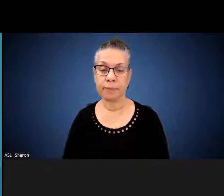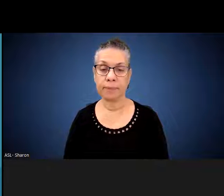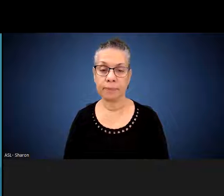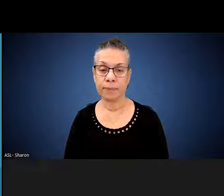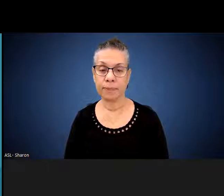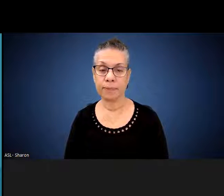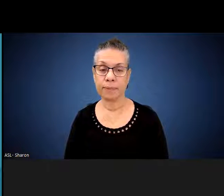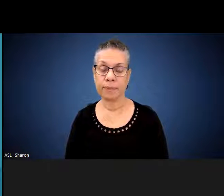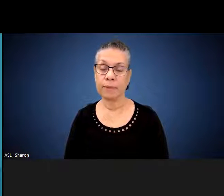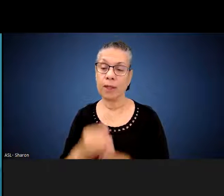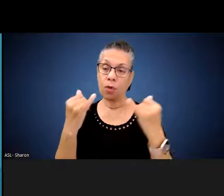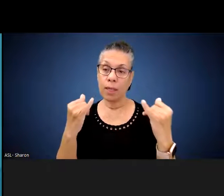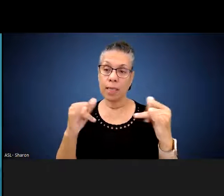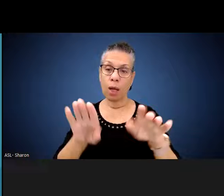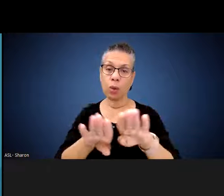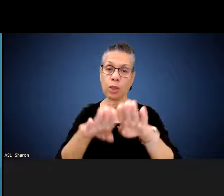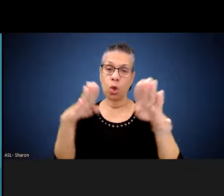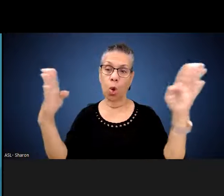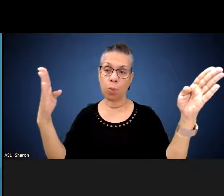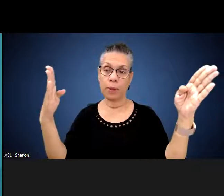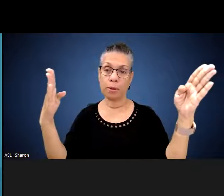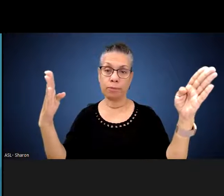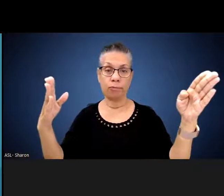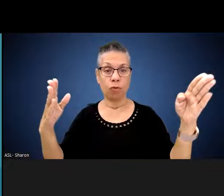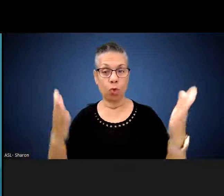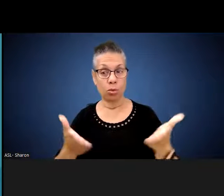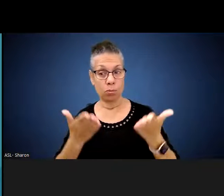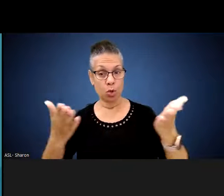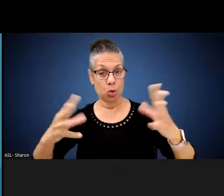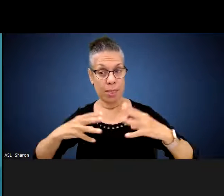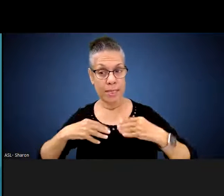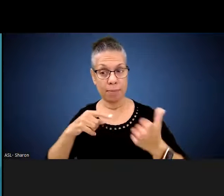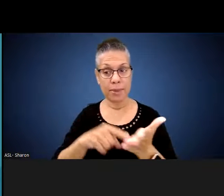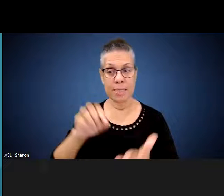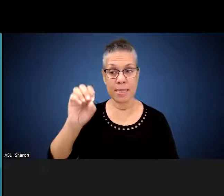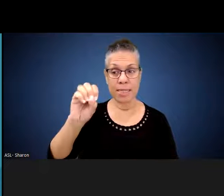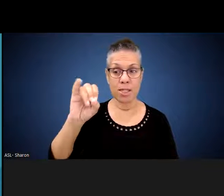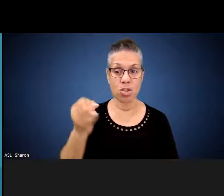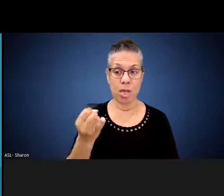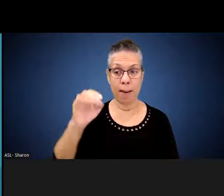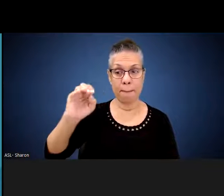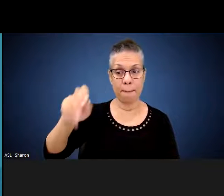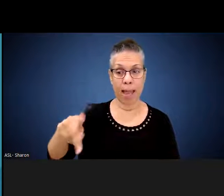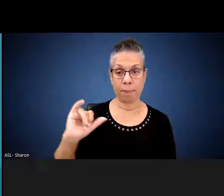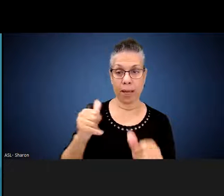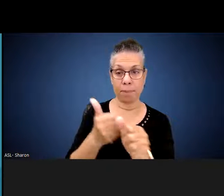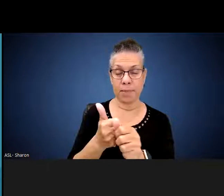I'd like to open the floor for a motion to adopt this EJ Maps update based on the federal census